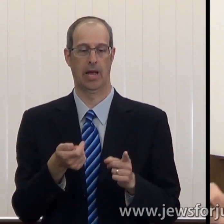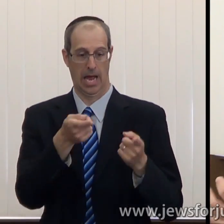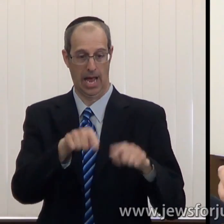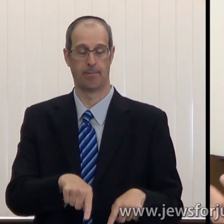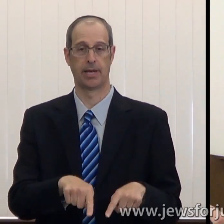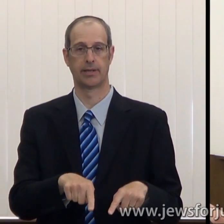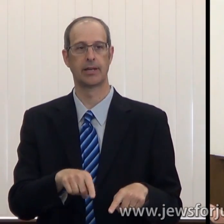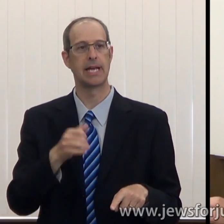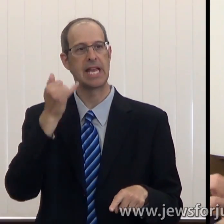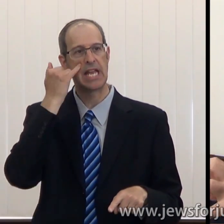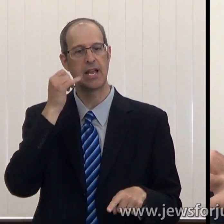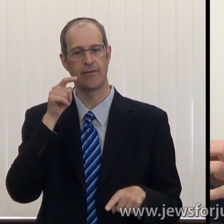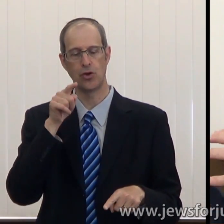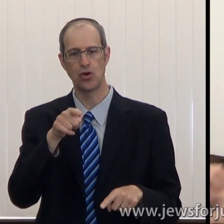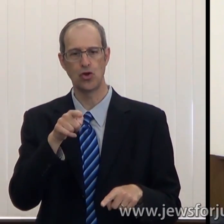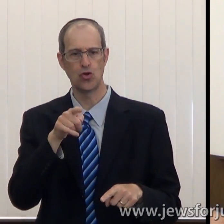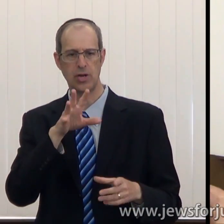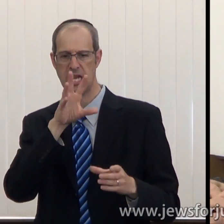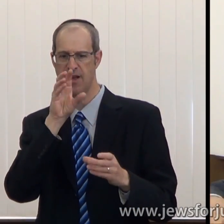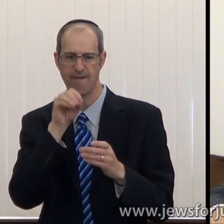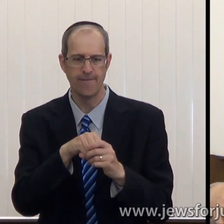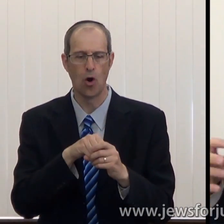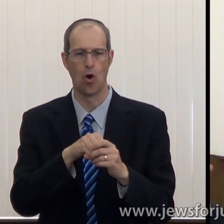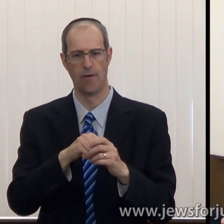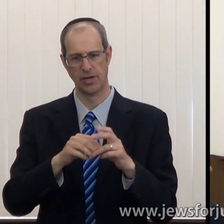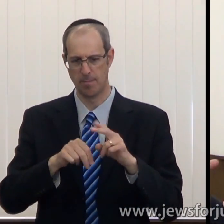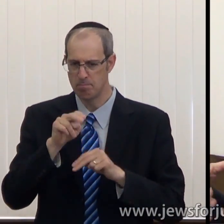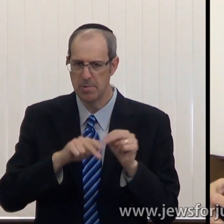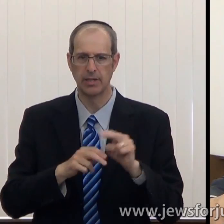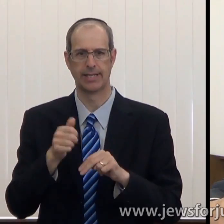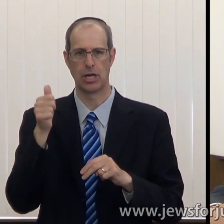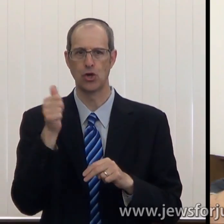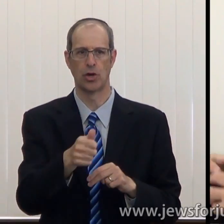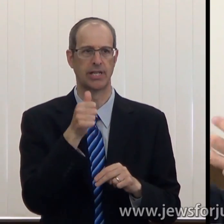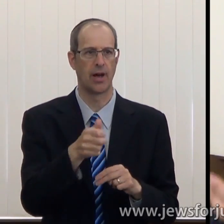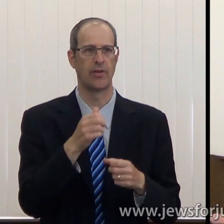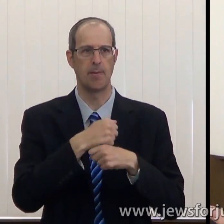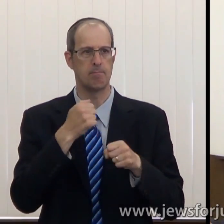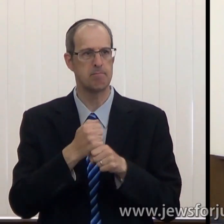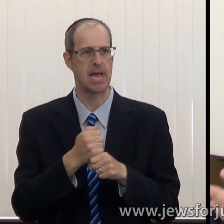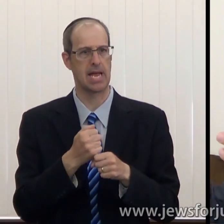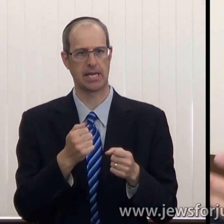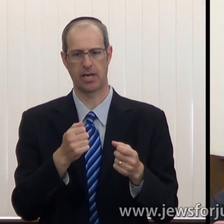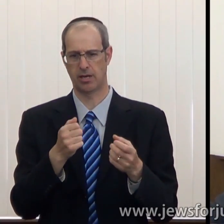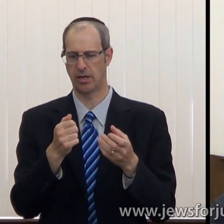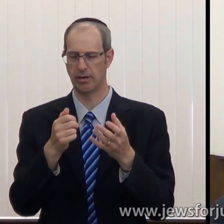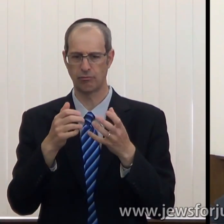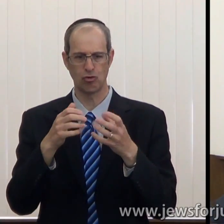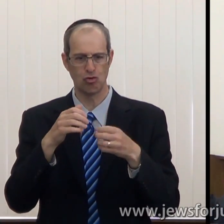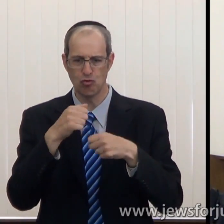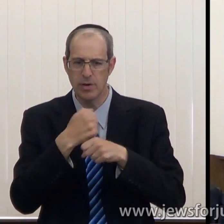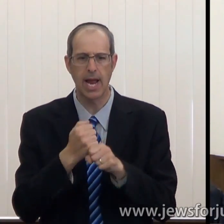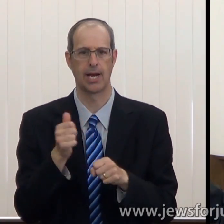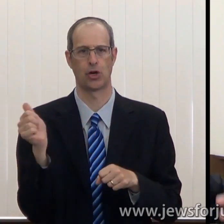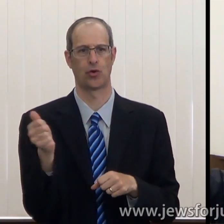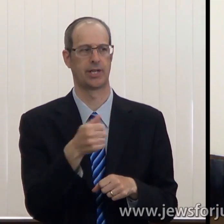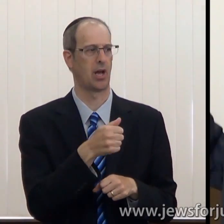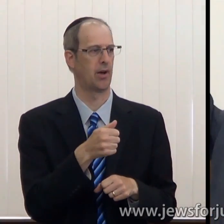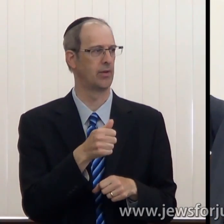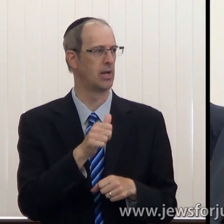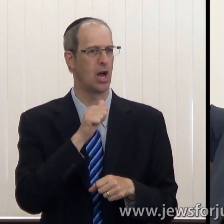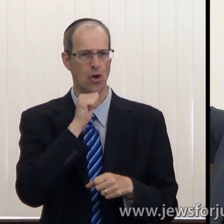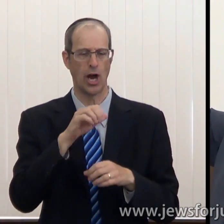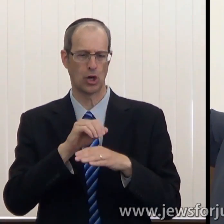When you engage, when you're involved with building yourself, with making something, with creating yourself, that